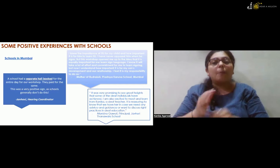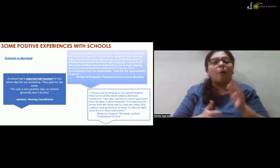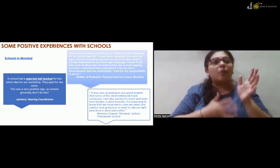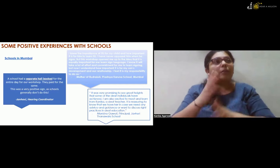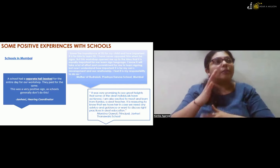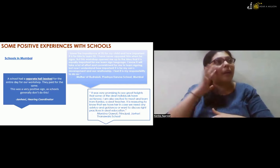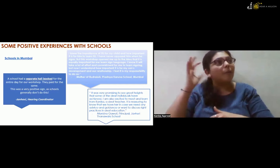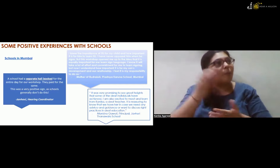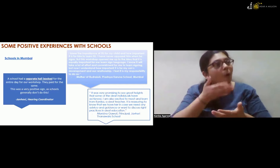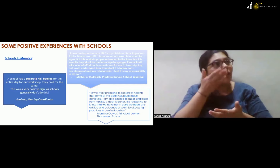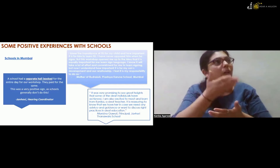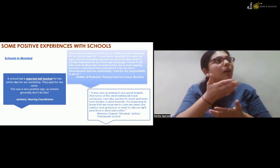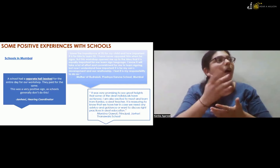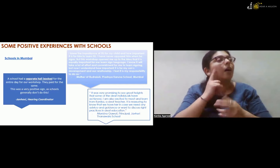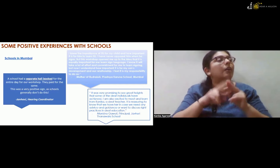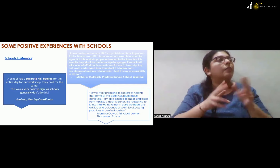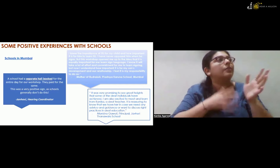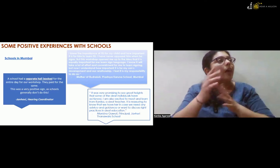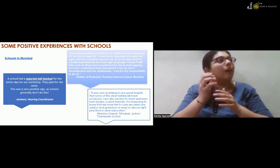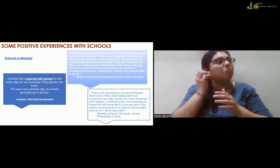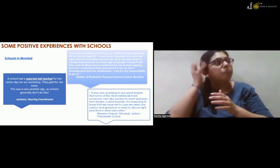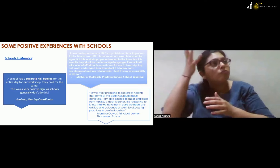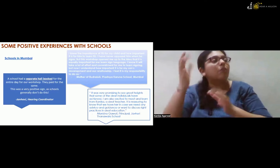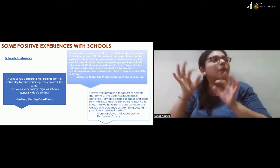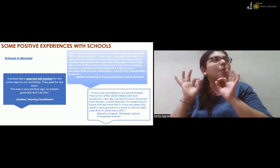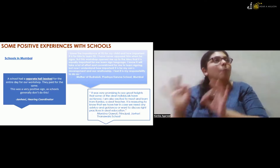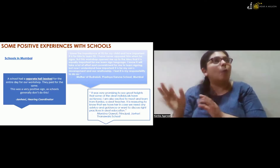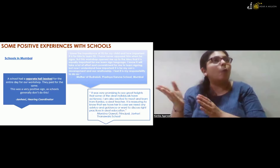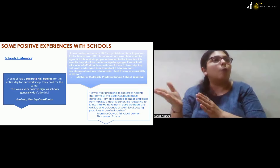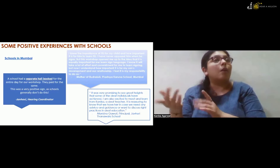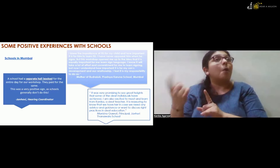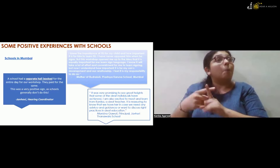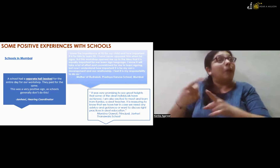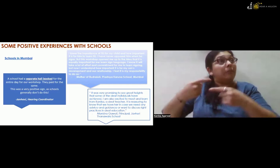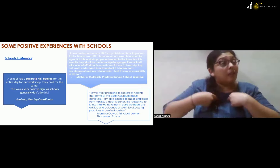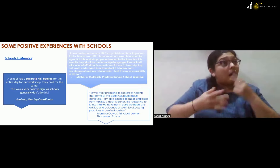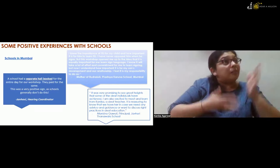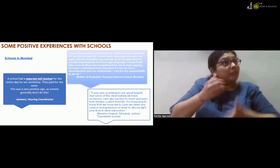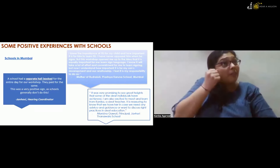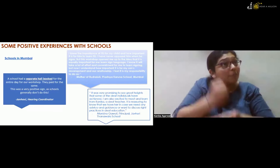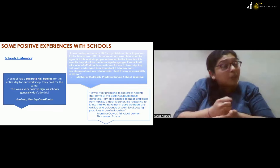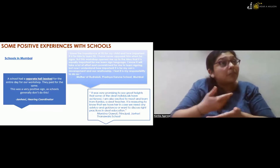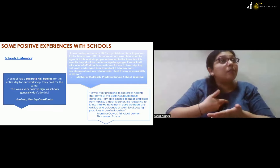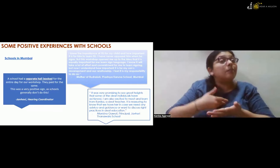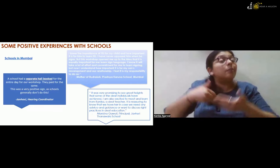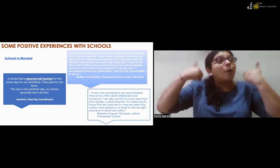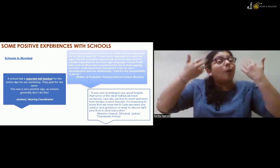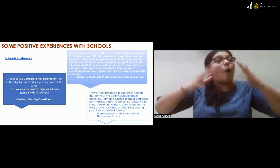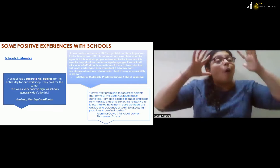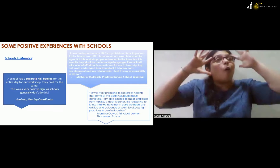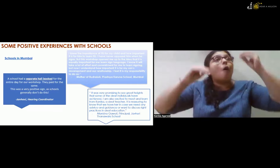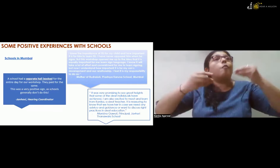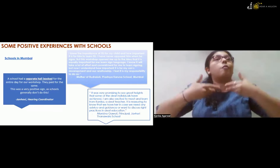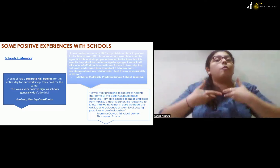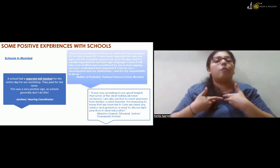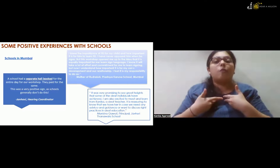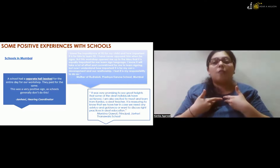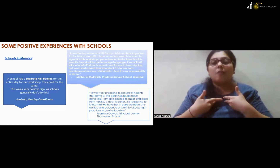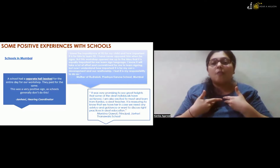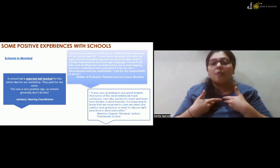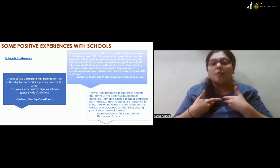they realized that what a big mistake they had created, that if, only if they had